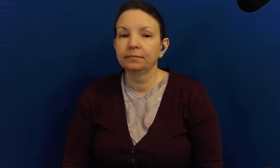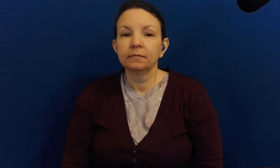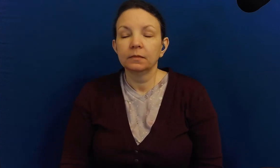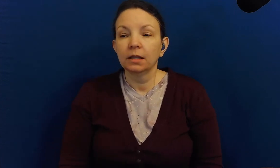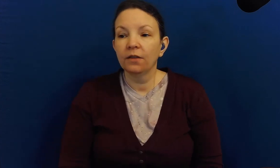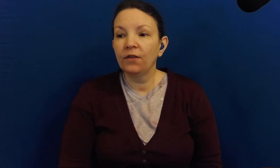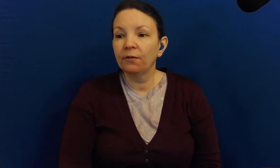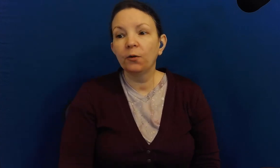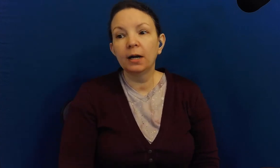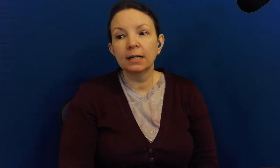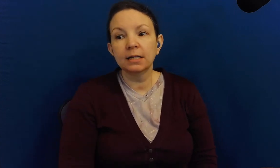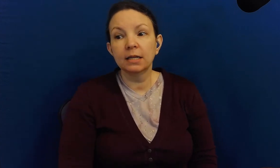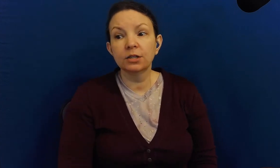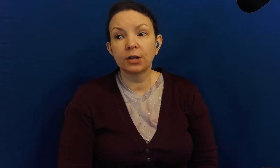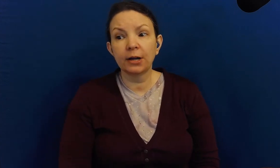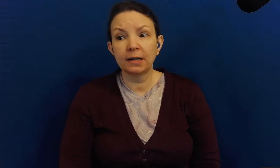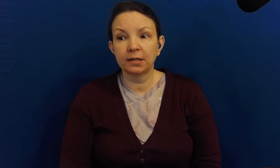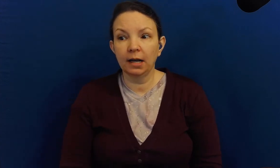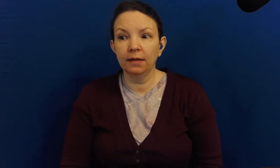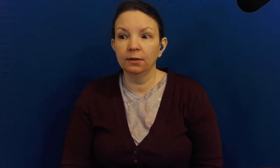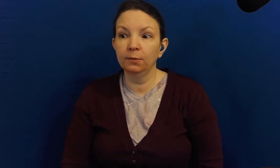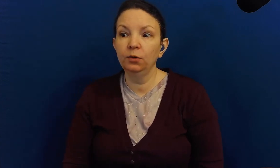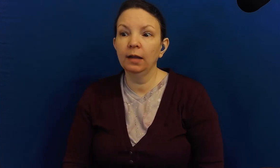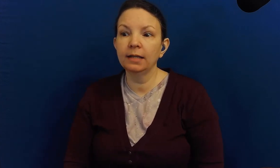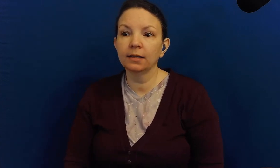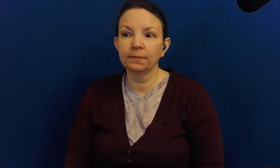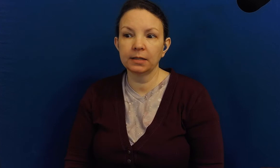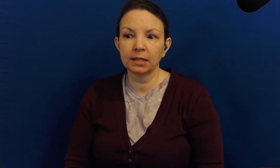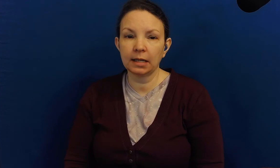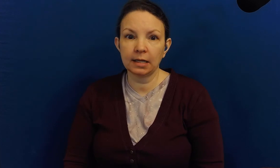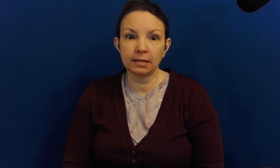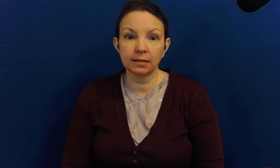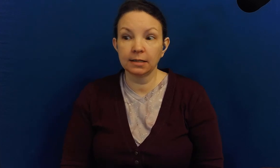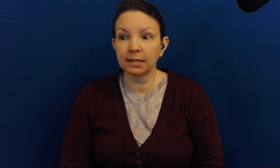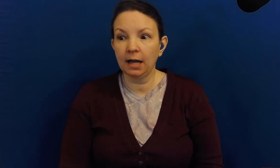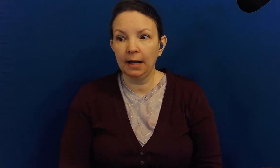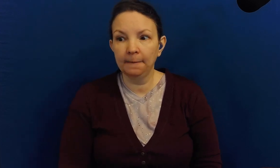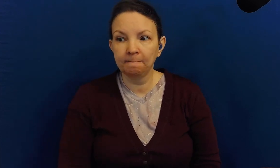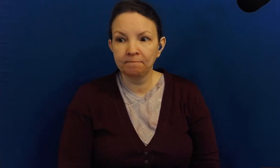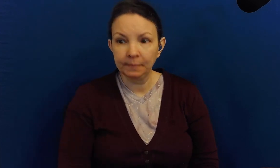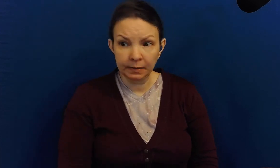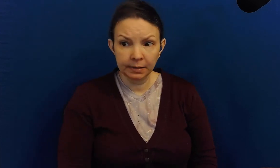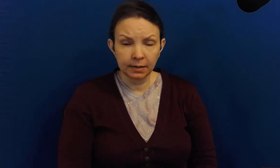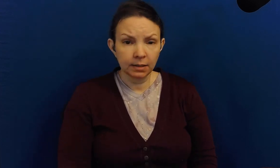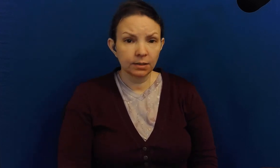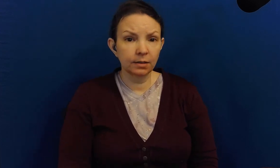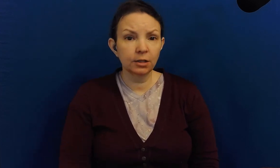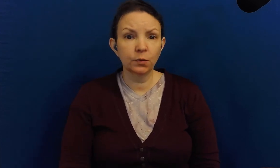The fifth one is, it's dark outside. The moon lights up the sky. So this one,